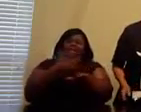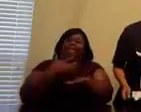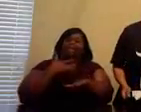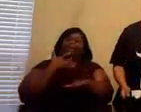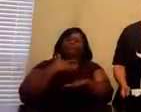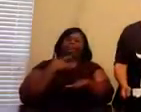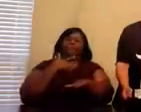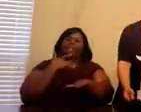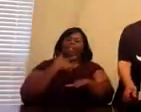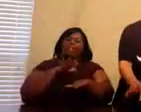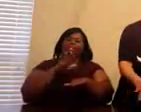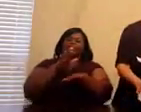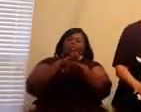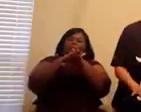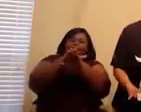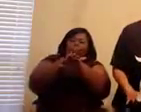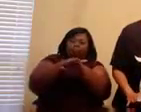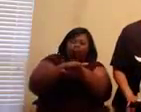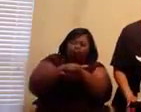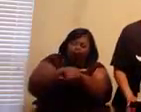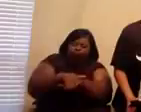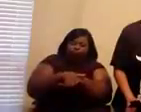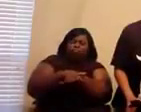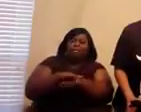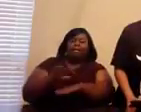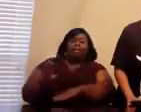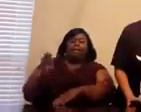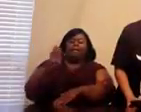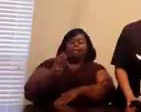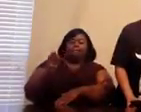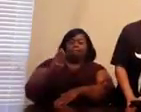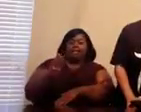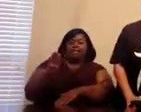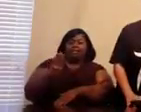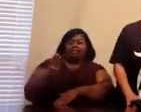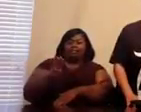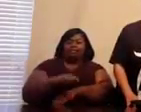If she could press down hard on that first one, on Exhibit B.